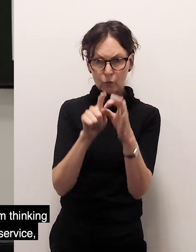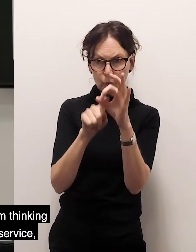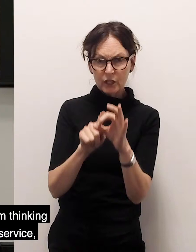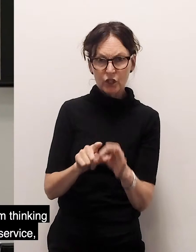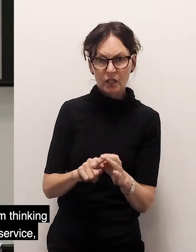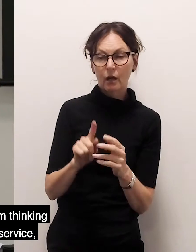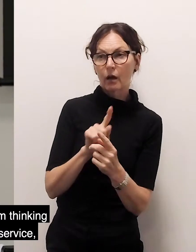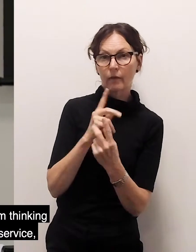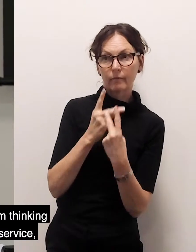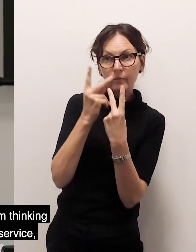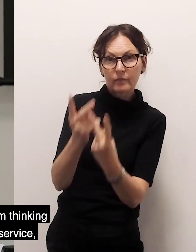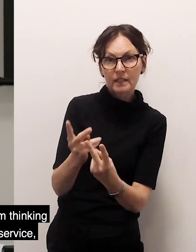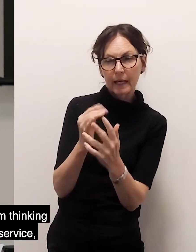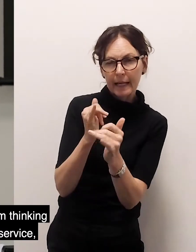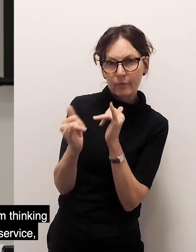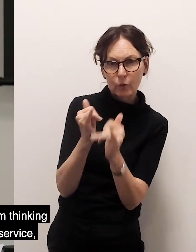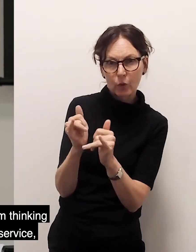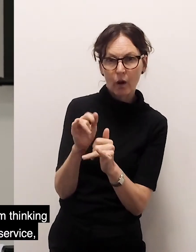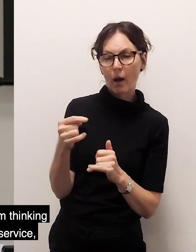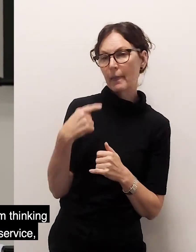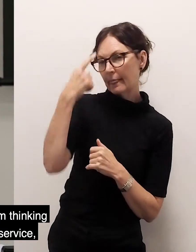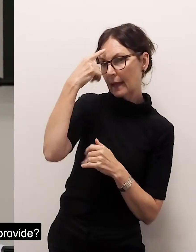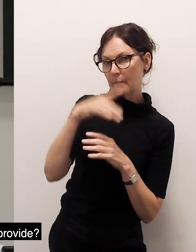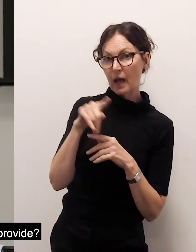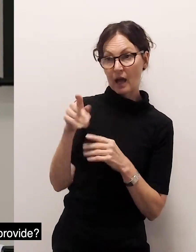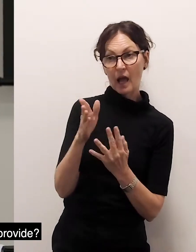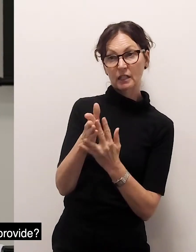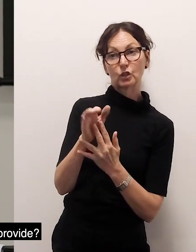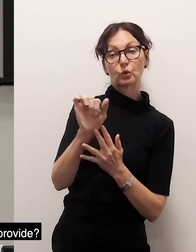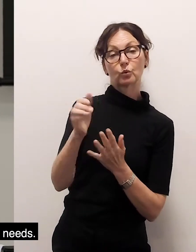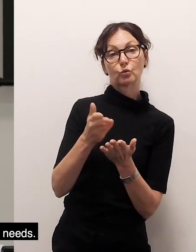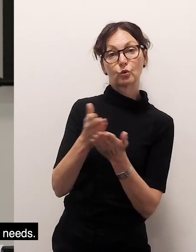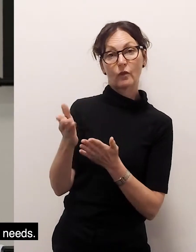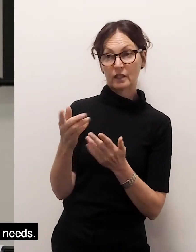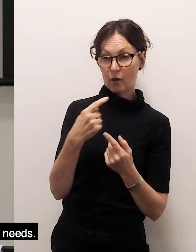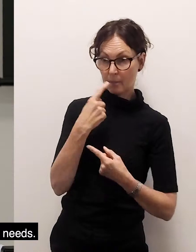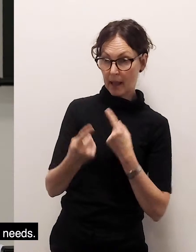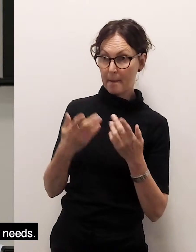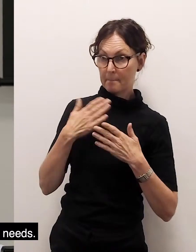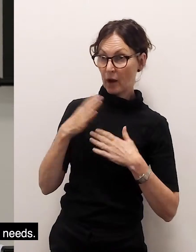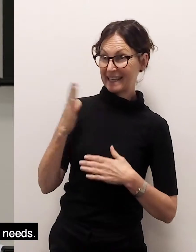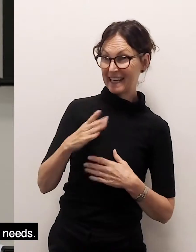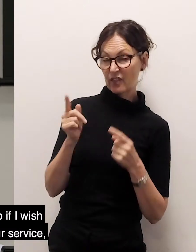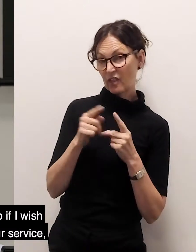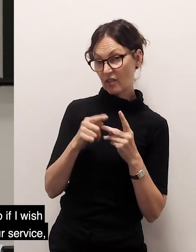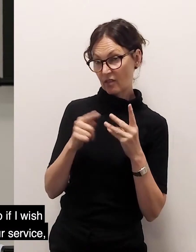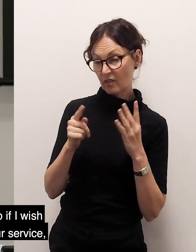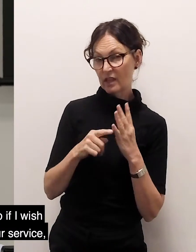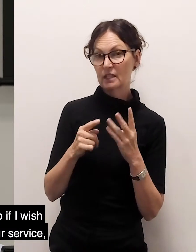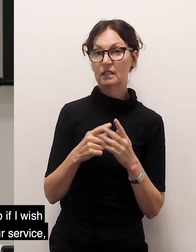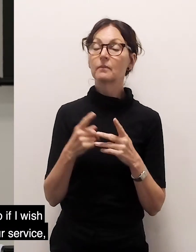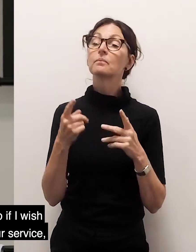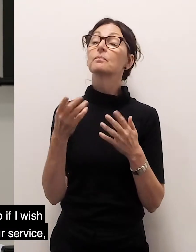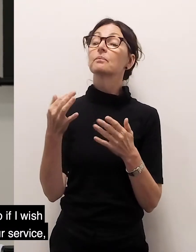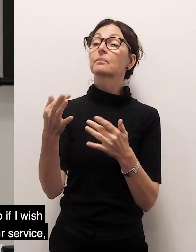interview them. Basically say, I'm thinking of using your service. What can you provide? These are my needs. What do